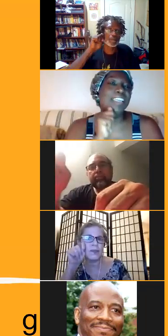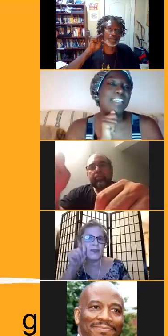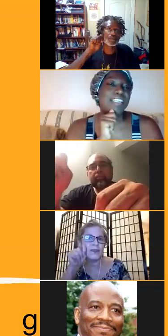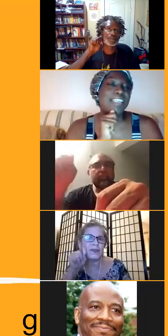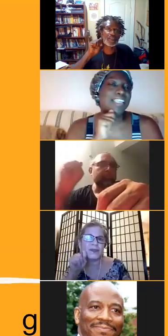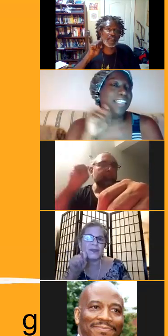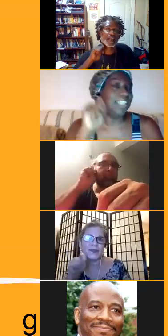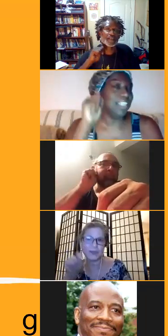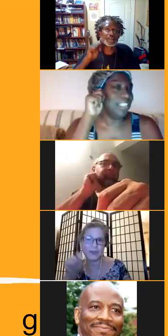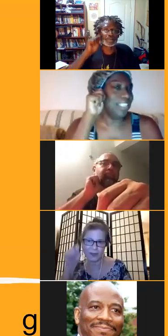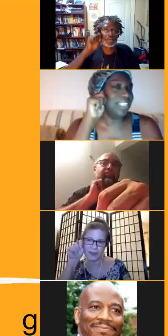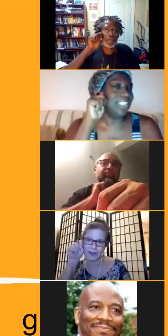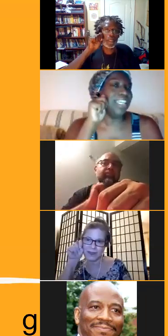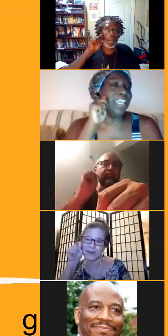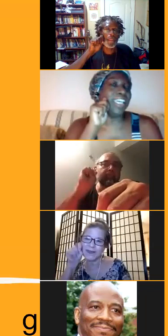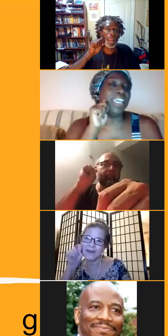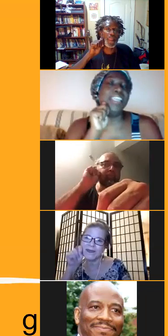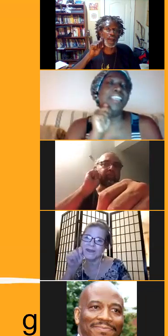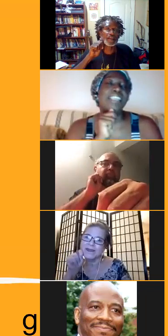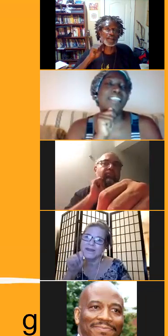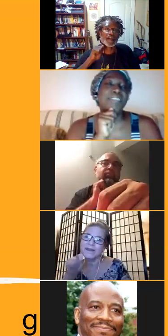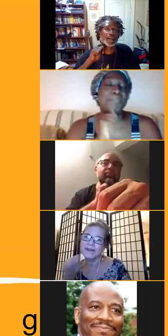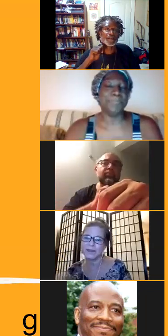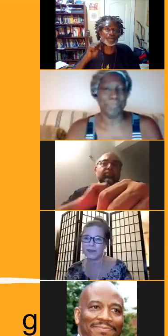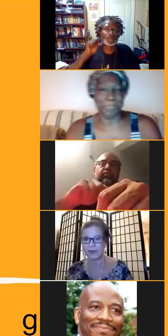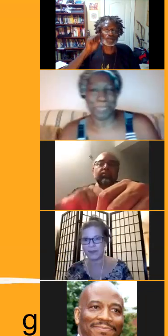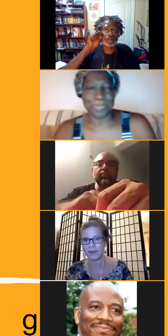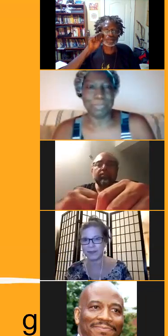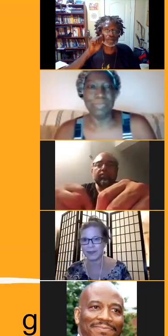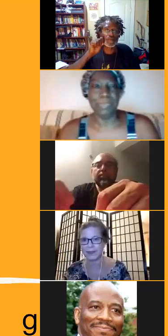10. Okay. 10.